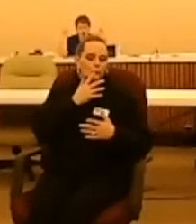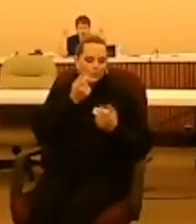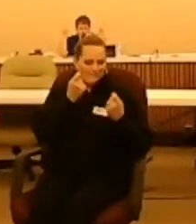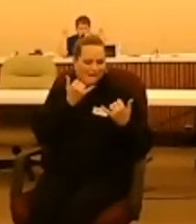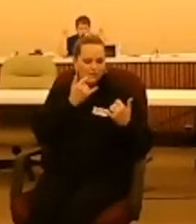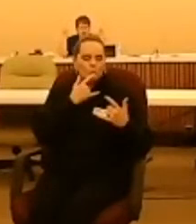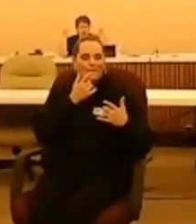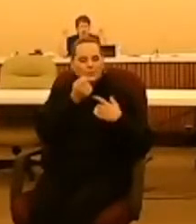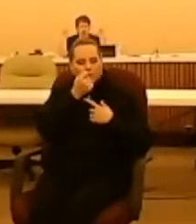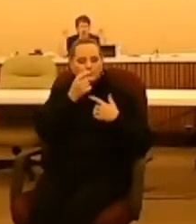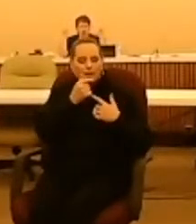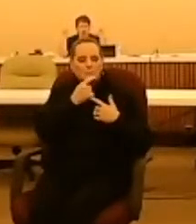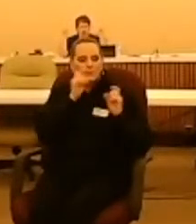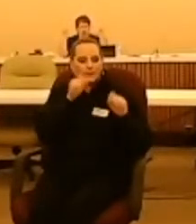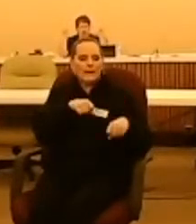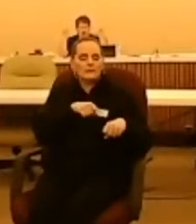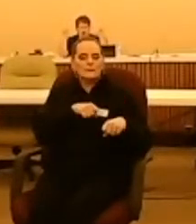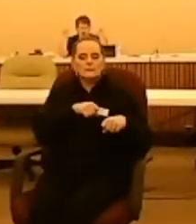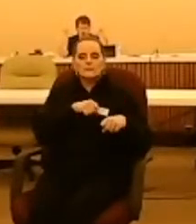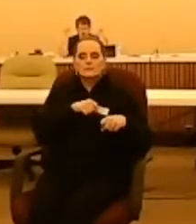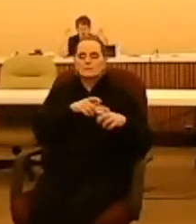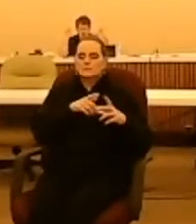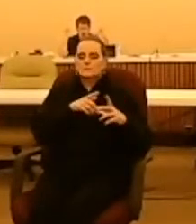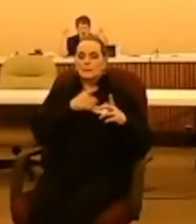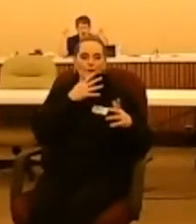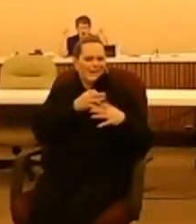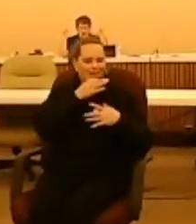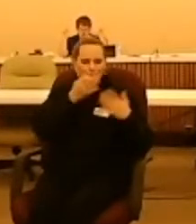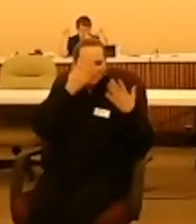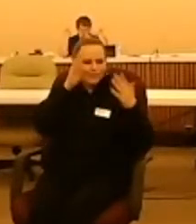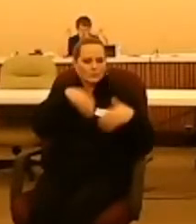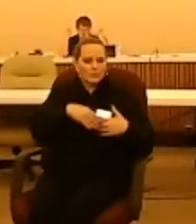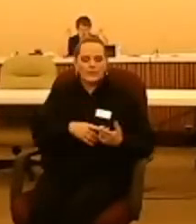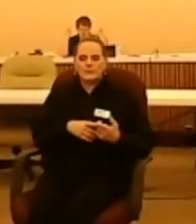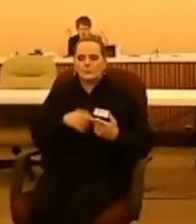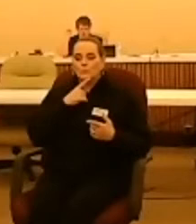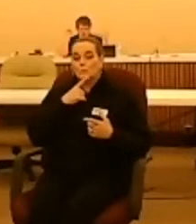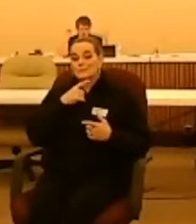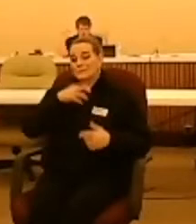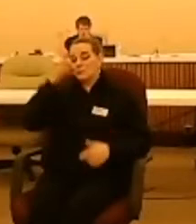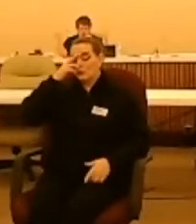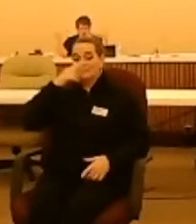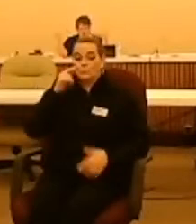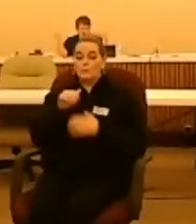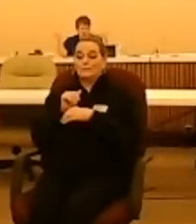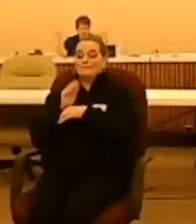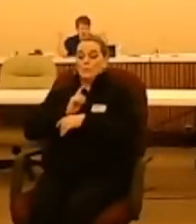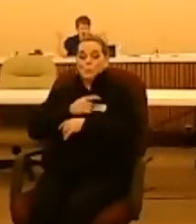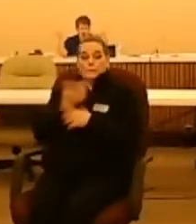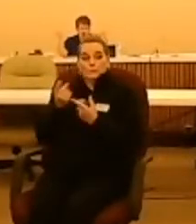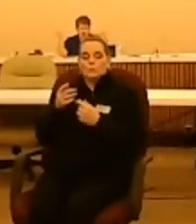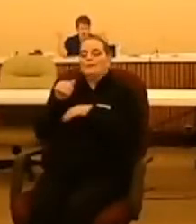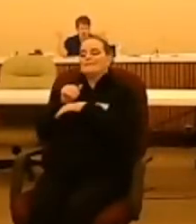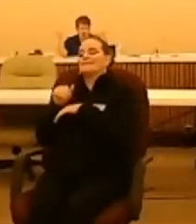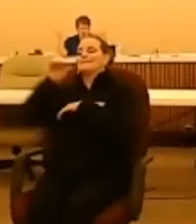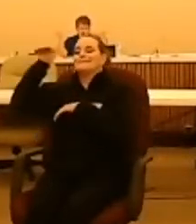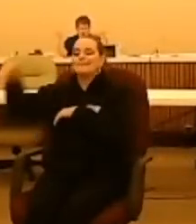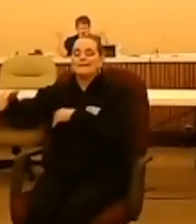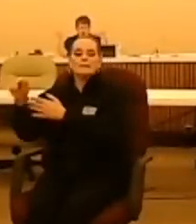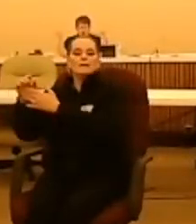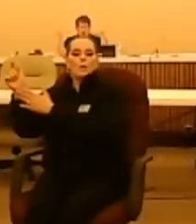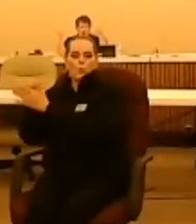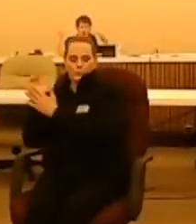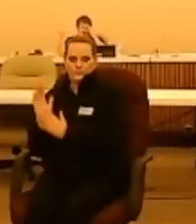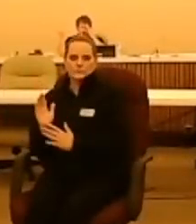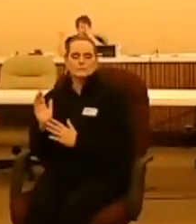to know that, which is the whole reason why we're talking about that we would hand it off to a DA or an AG to make that determination, not